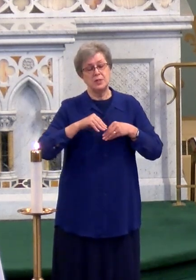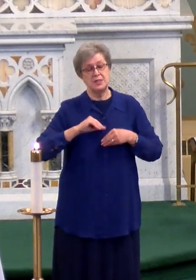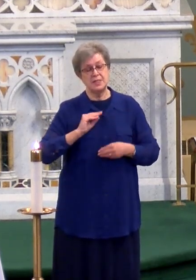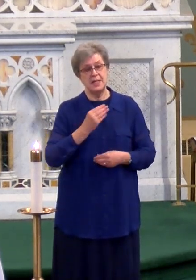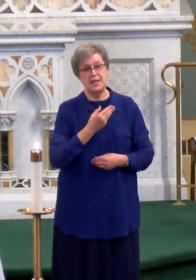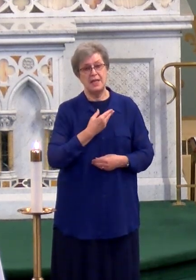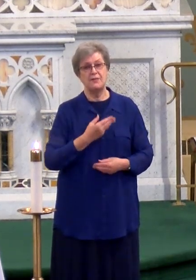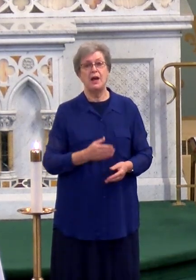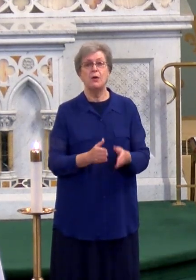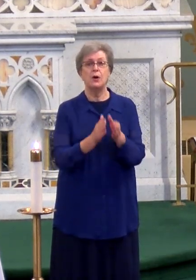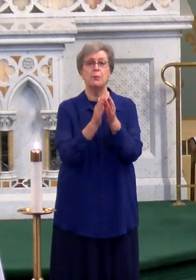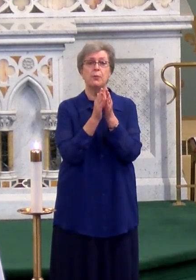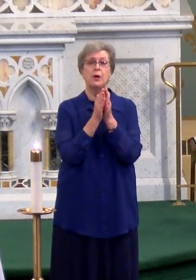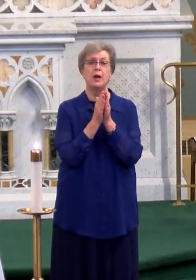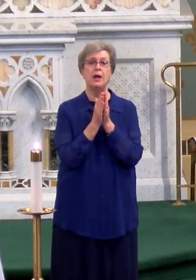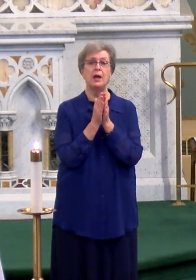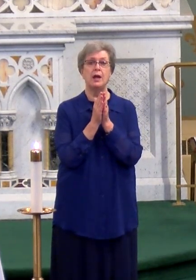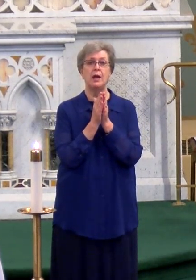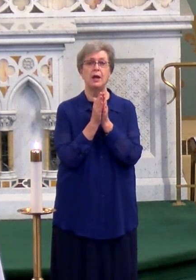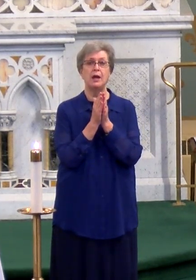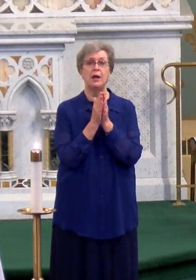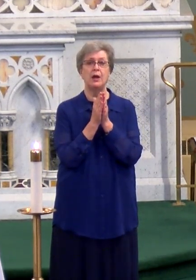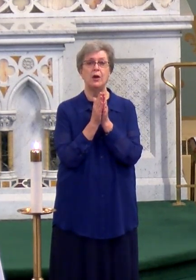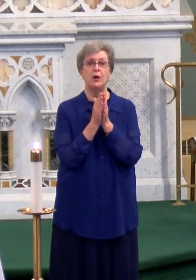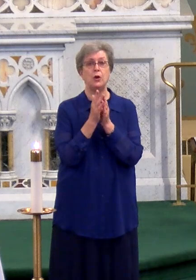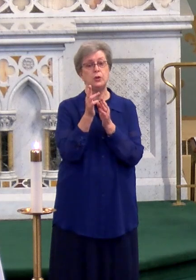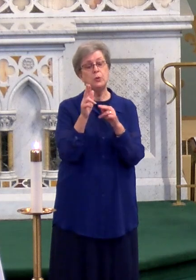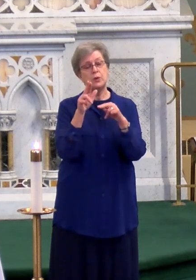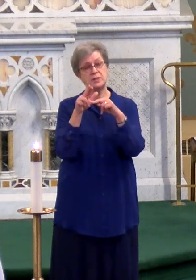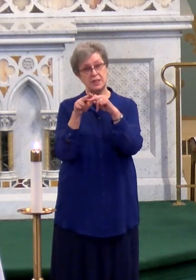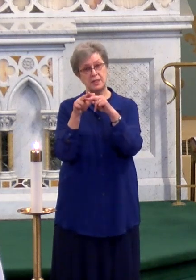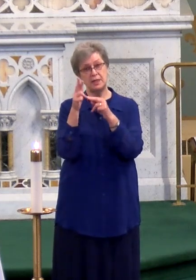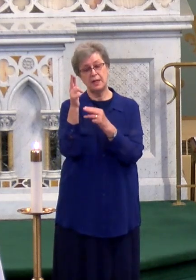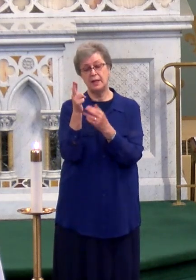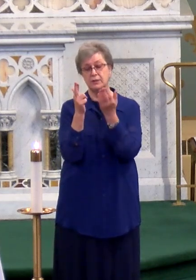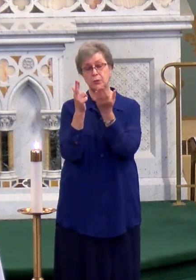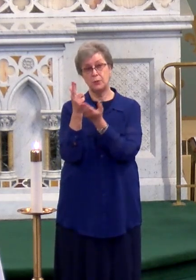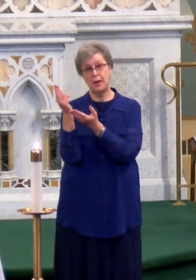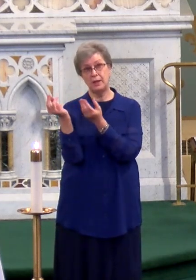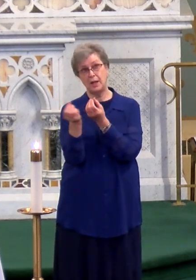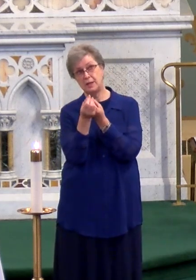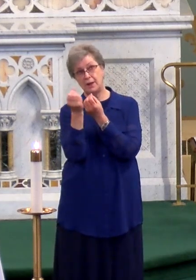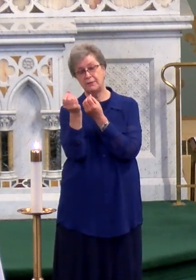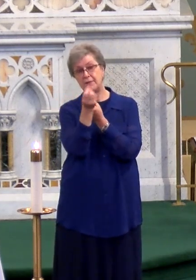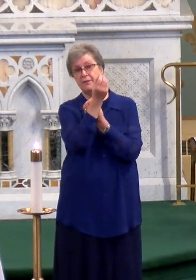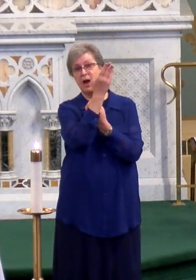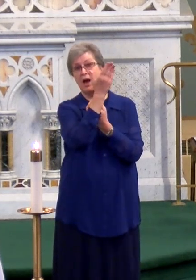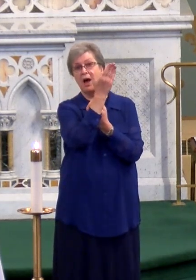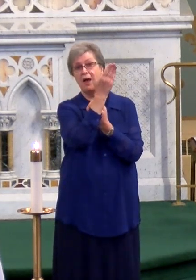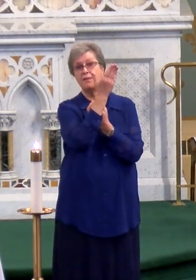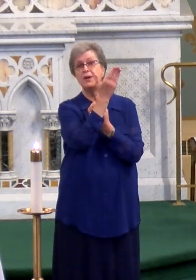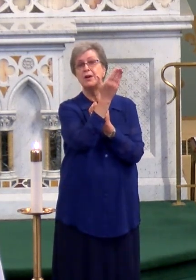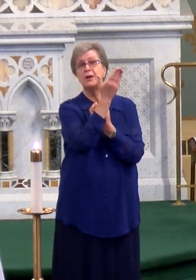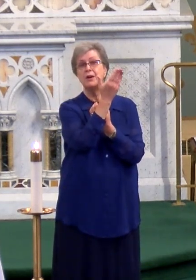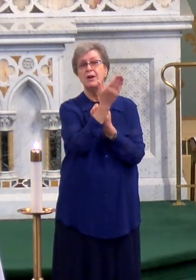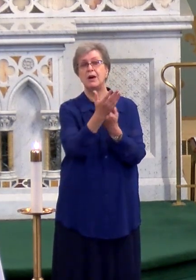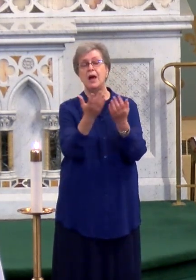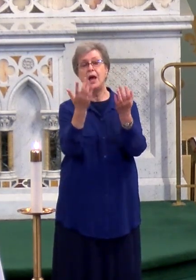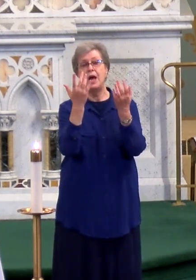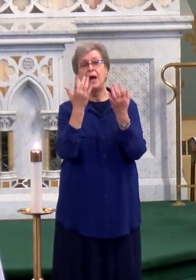world, receive our prayer. You are seated at the right hand the